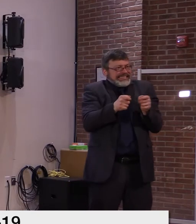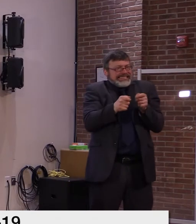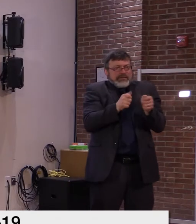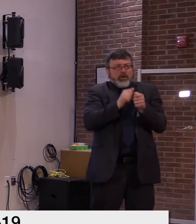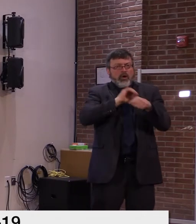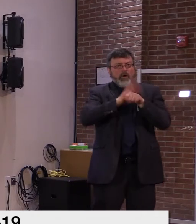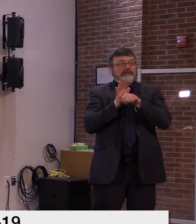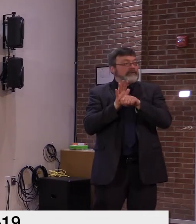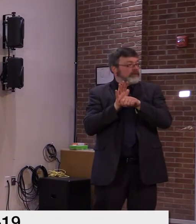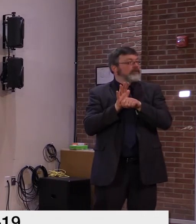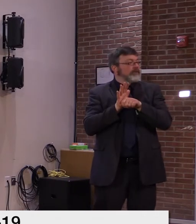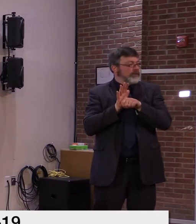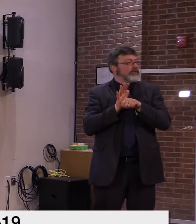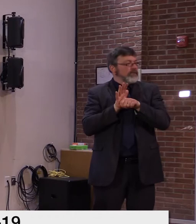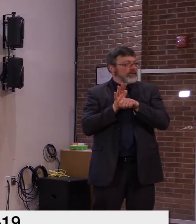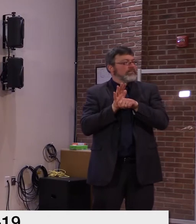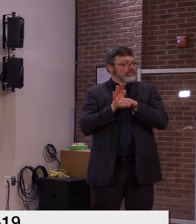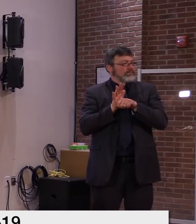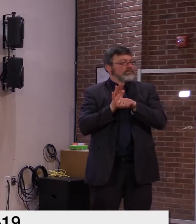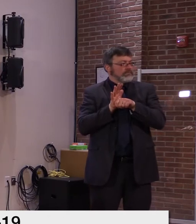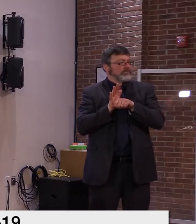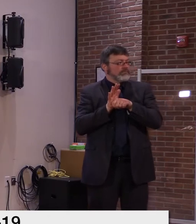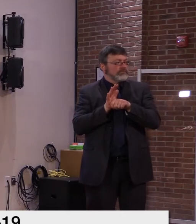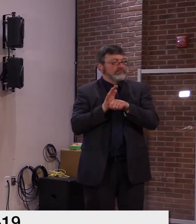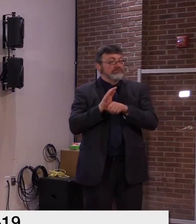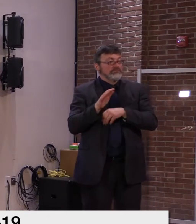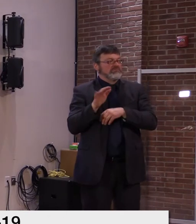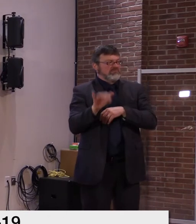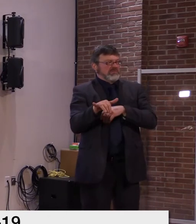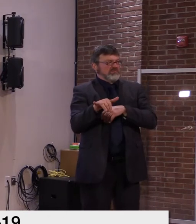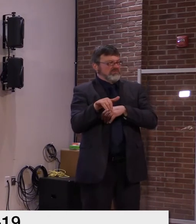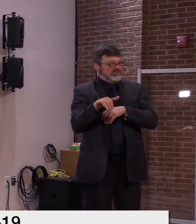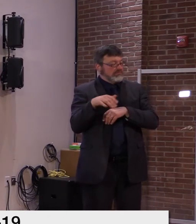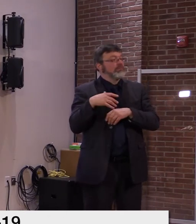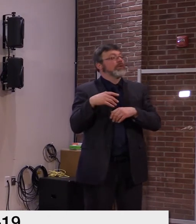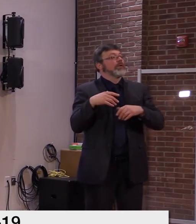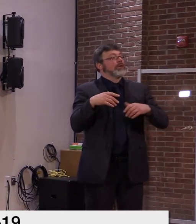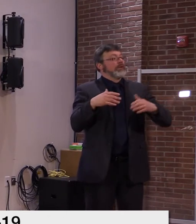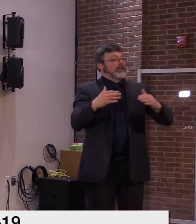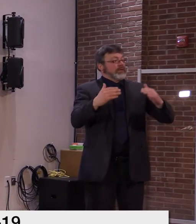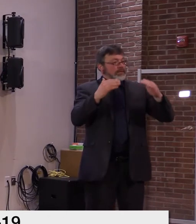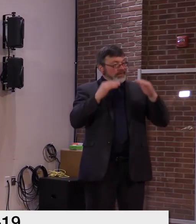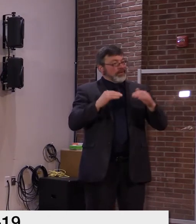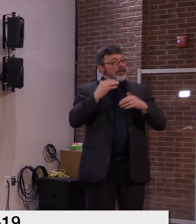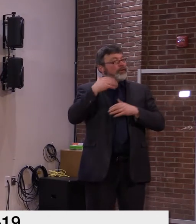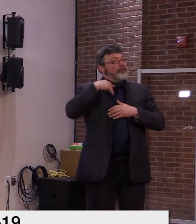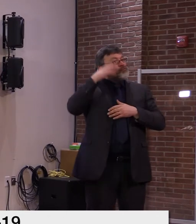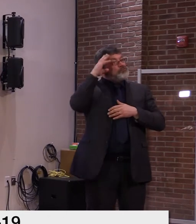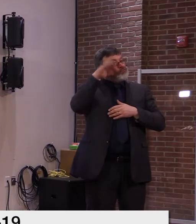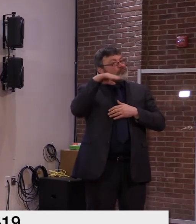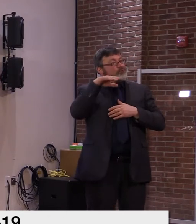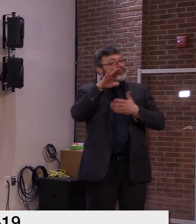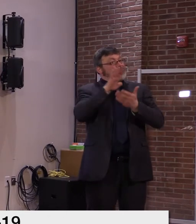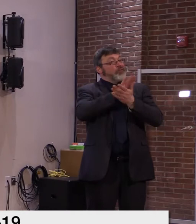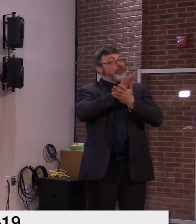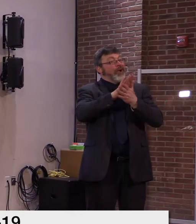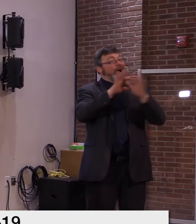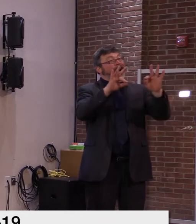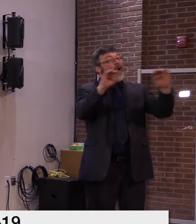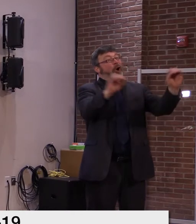effectiveness. Students that were at risk of falling behind or had developmental challenges prior to the pandemic are no doubt more at risk